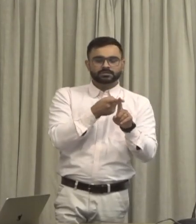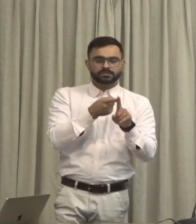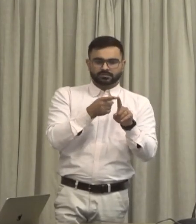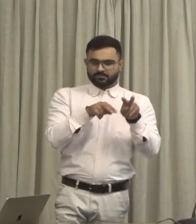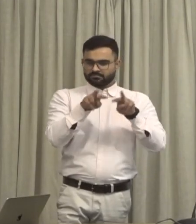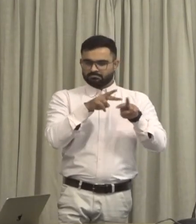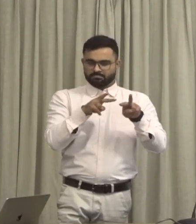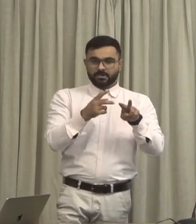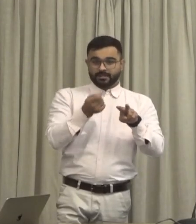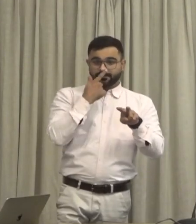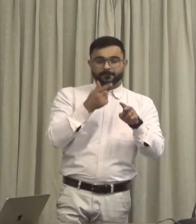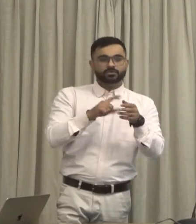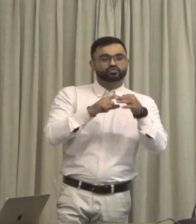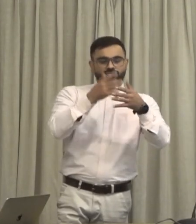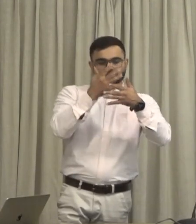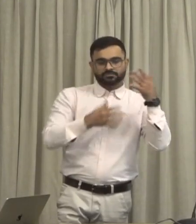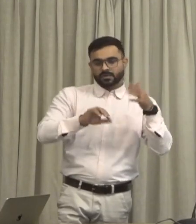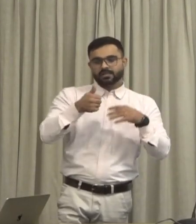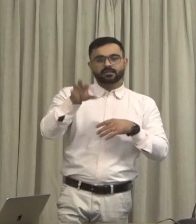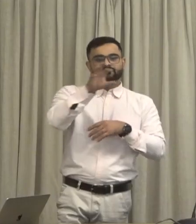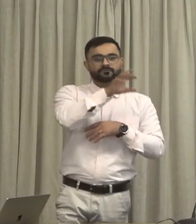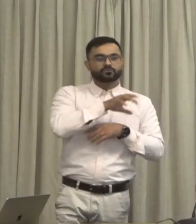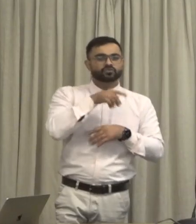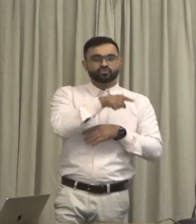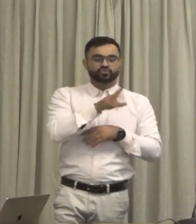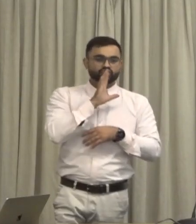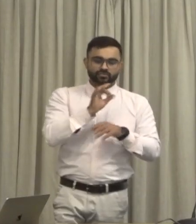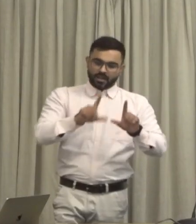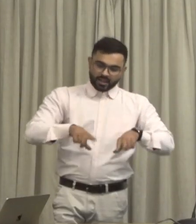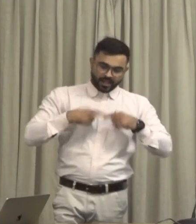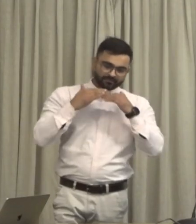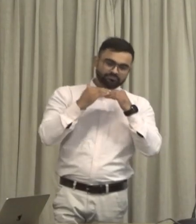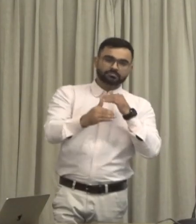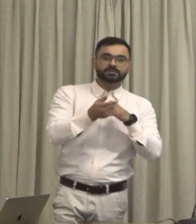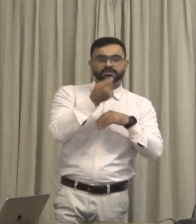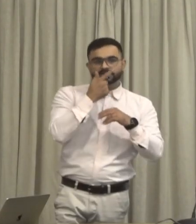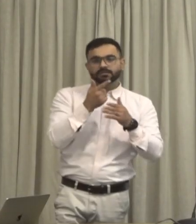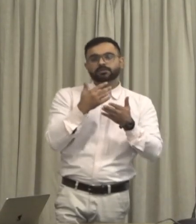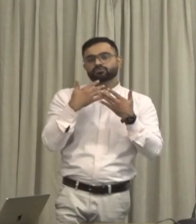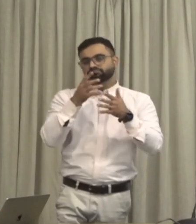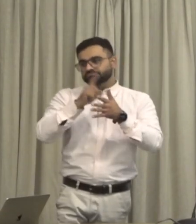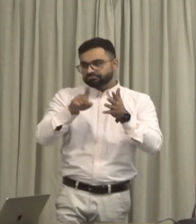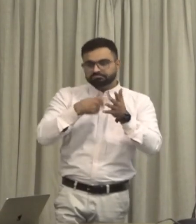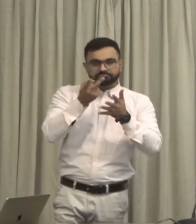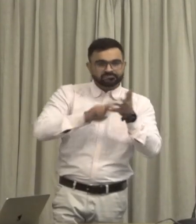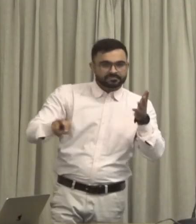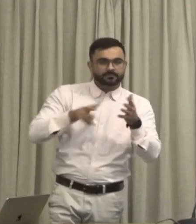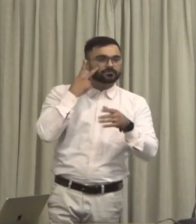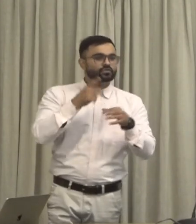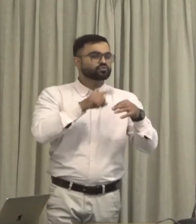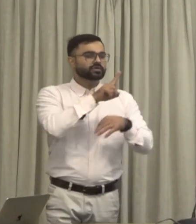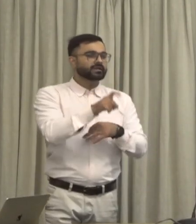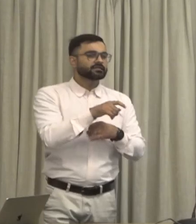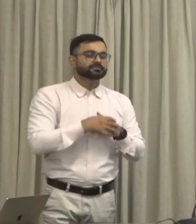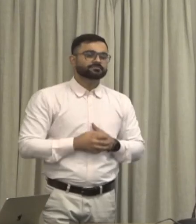seemingly routine medical question in other countries, which is how should life-sustaining treatment be withheld or withdrawn? Why did a